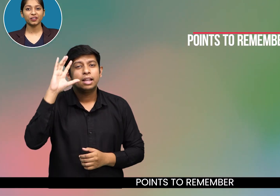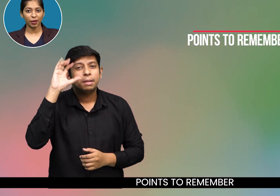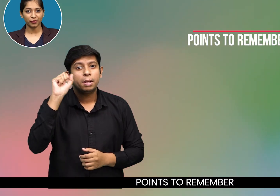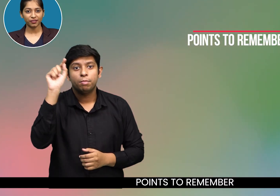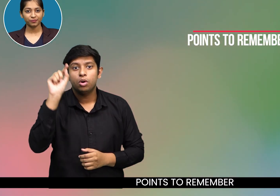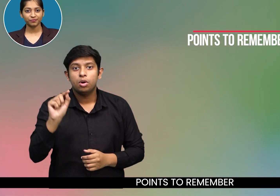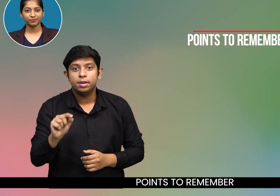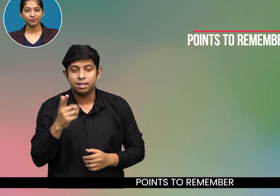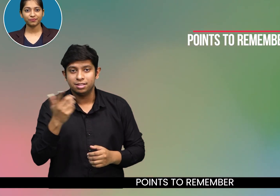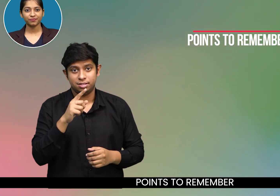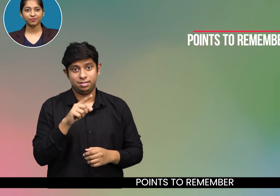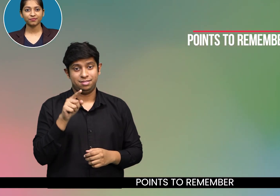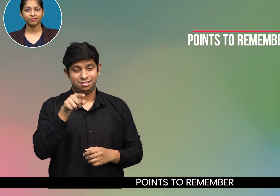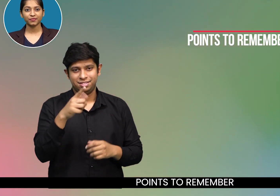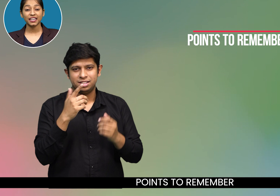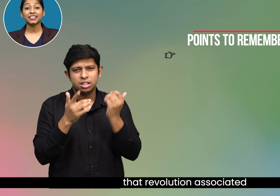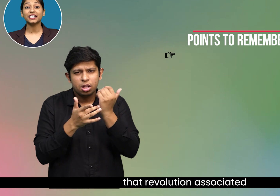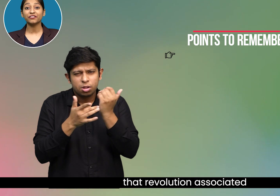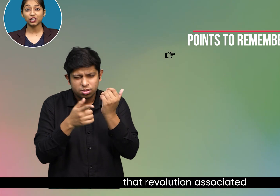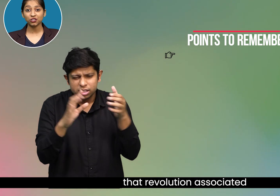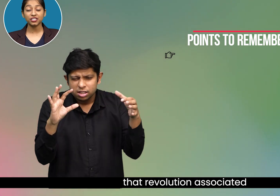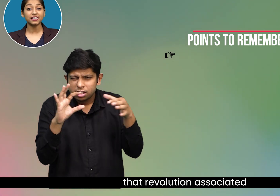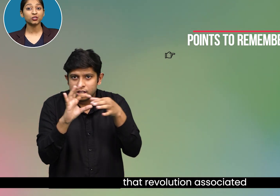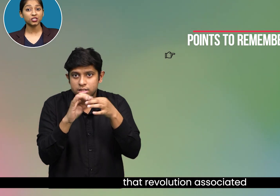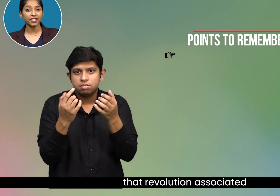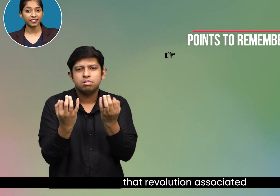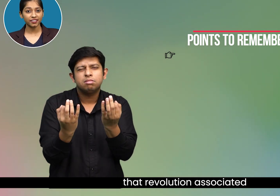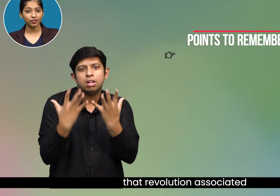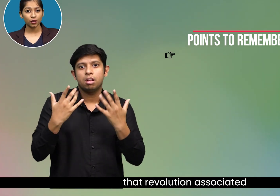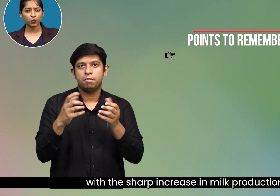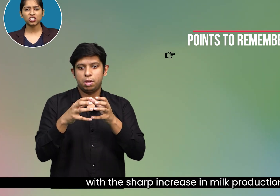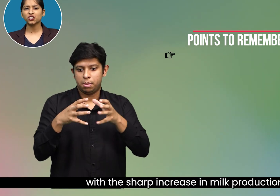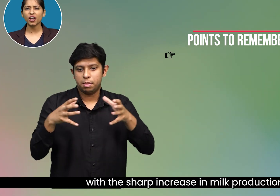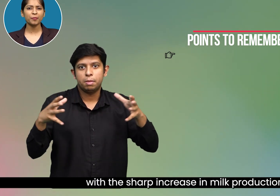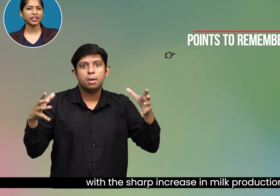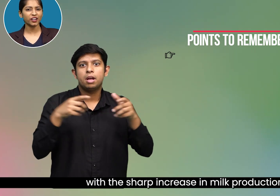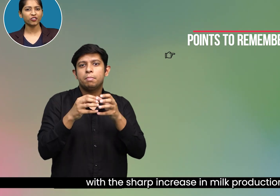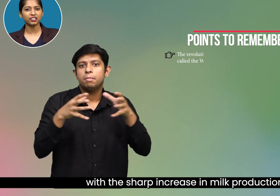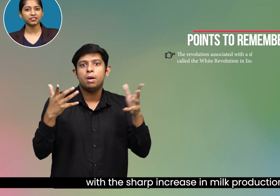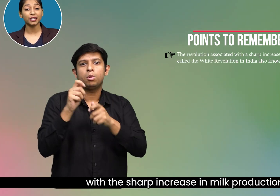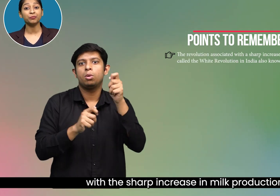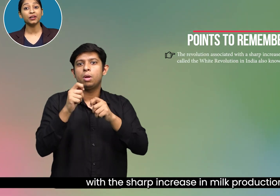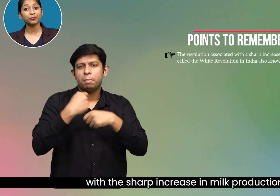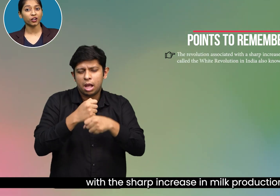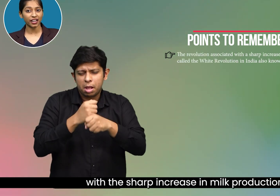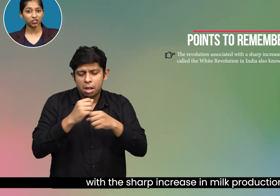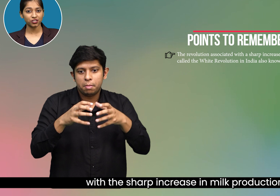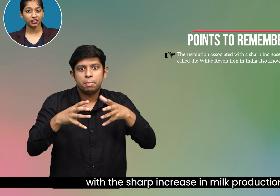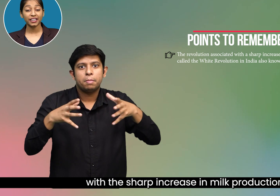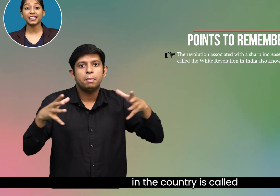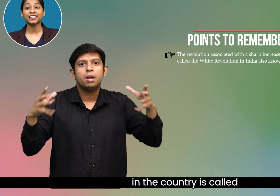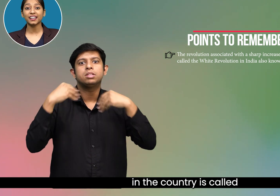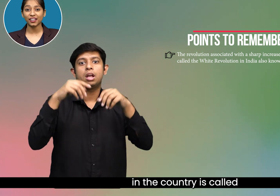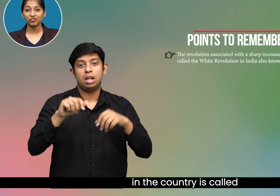Points to remember. The revolution associated with a sharp increase in milk